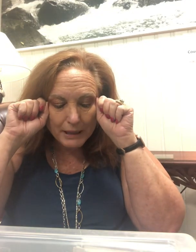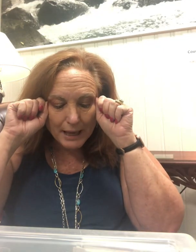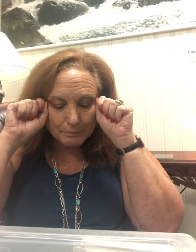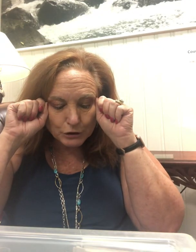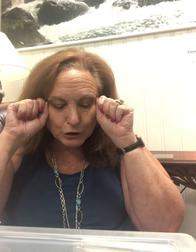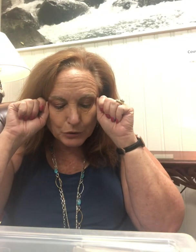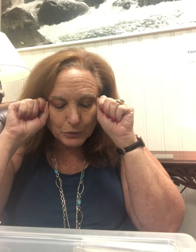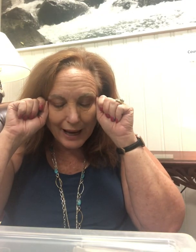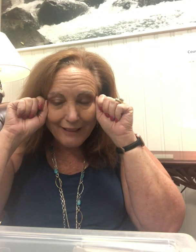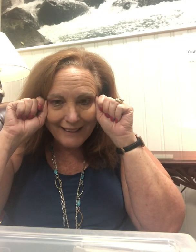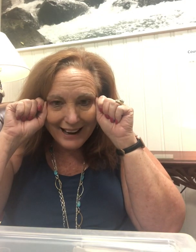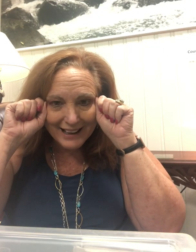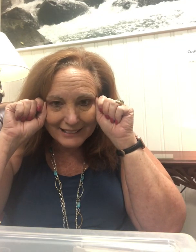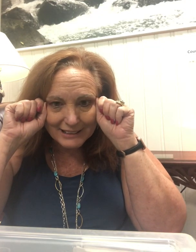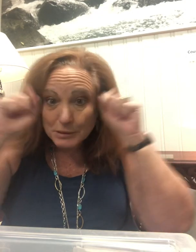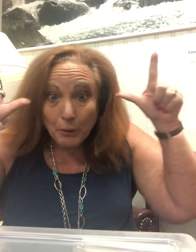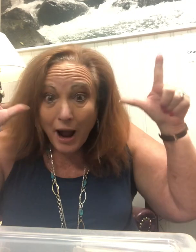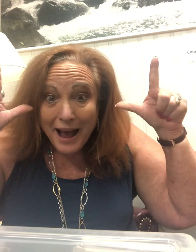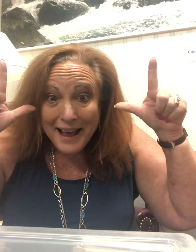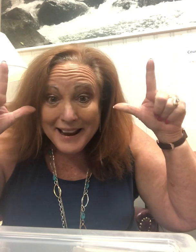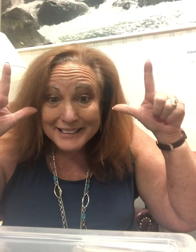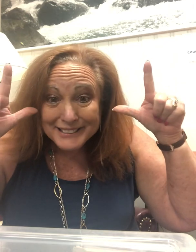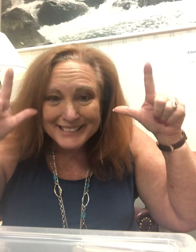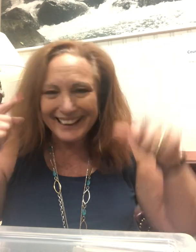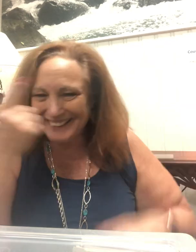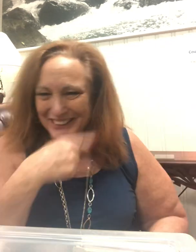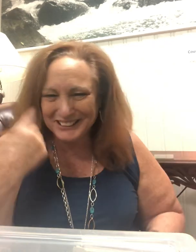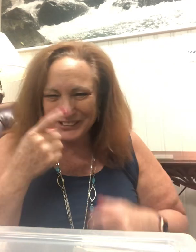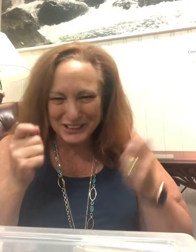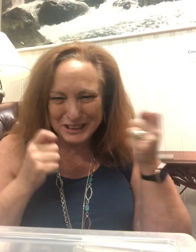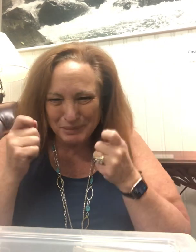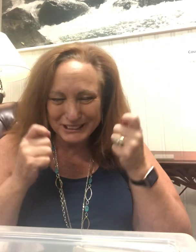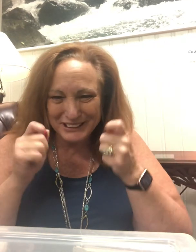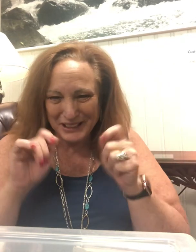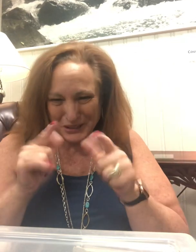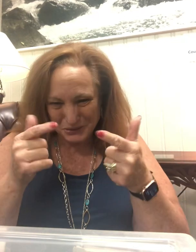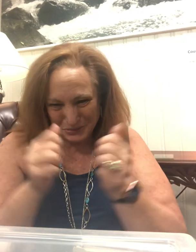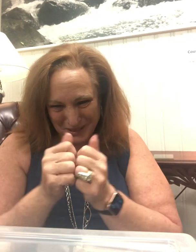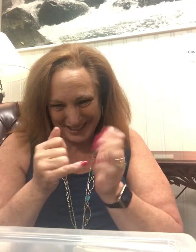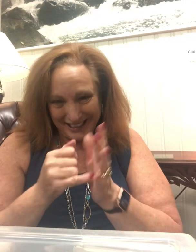up to L hands. Surprise! And there's your expression that goes with it.